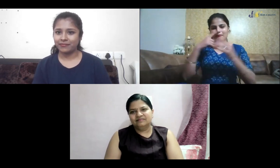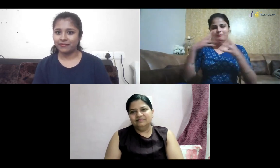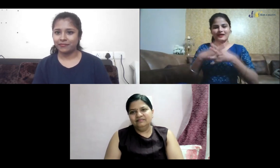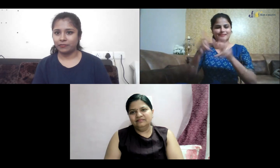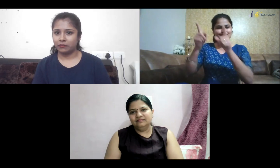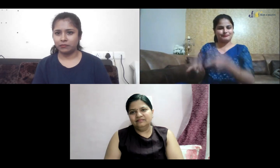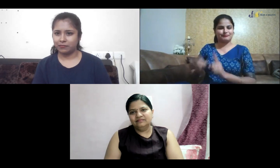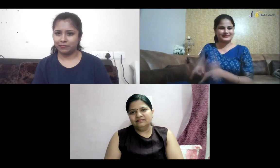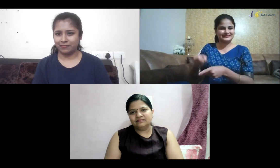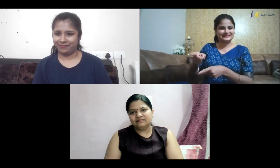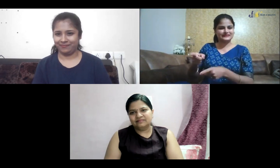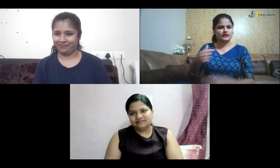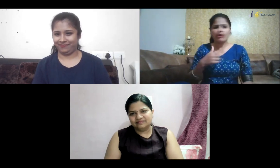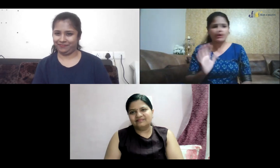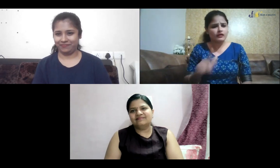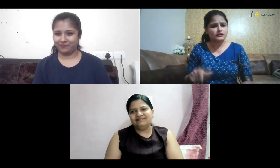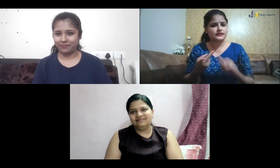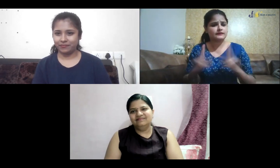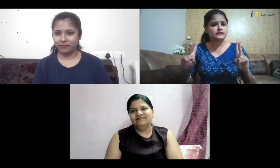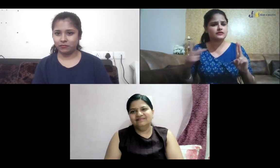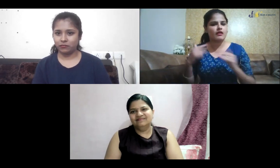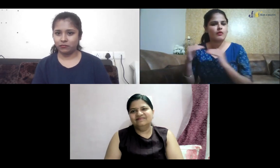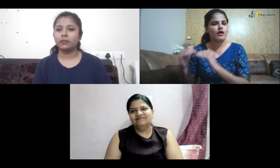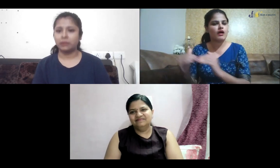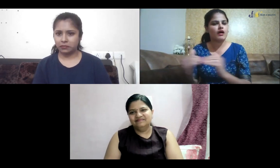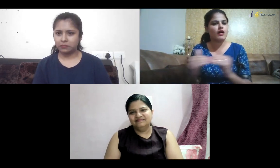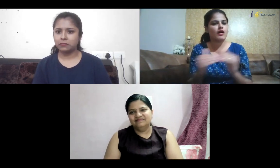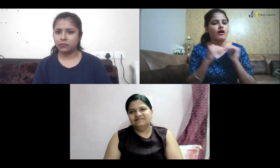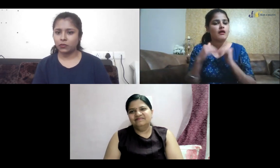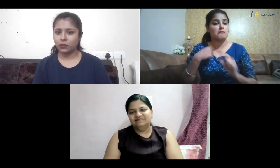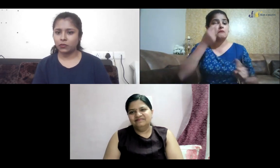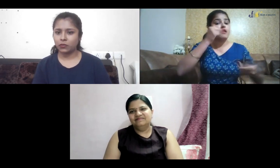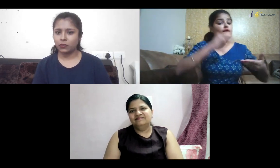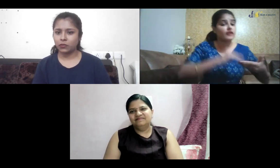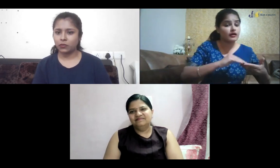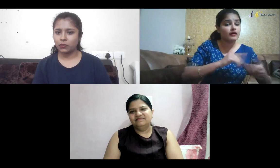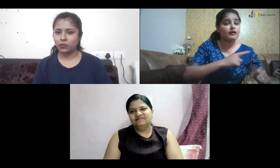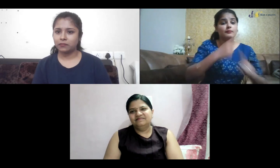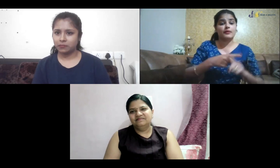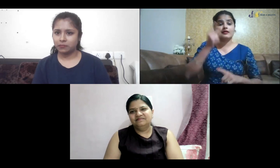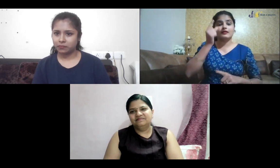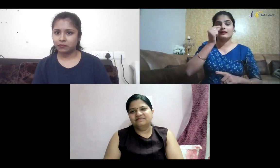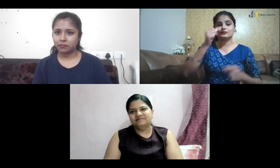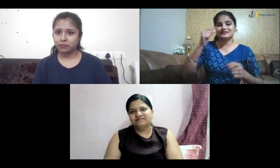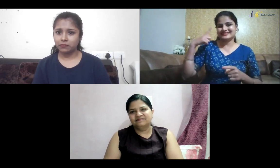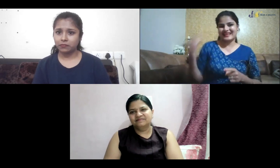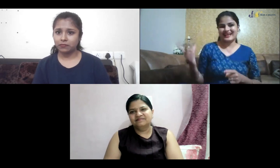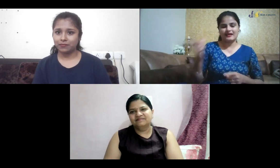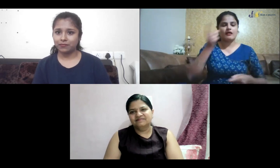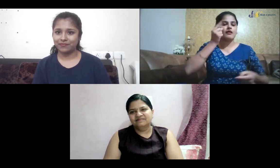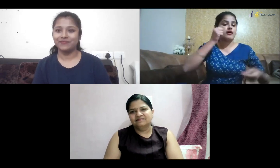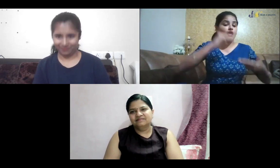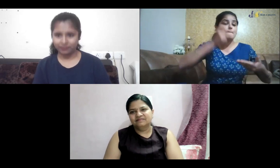So it's like, the society thinks that women are responsible to do all the household chores, but